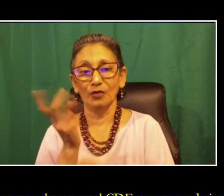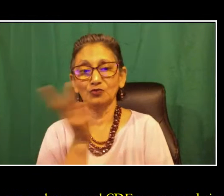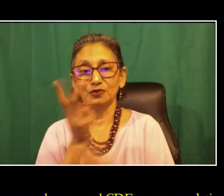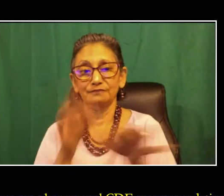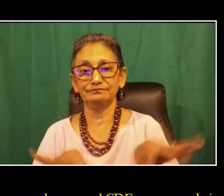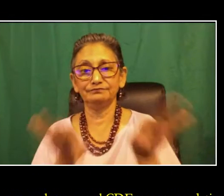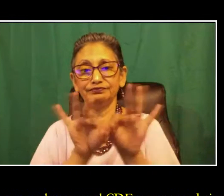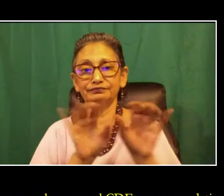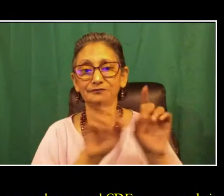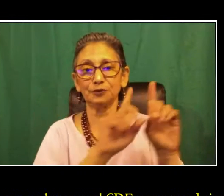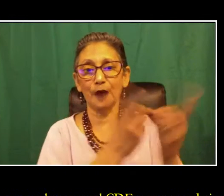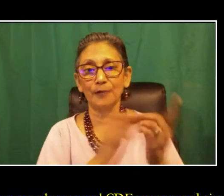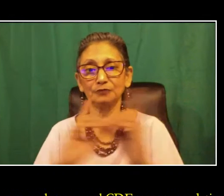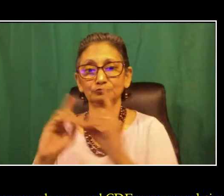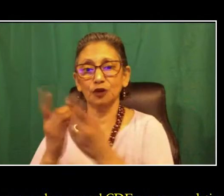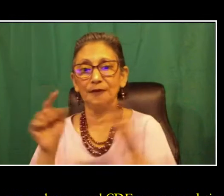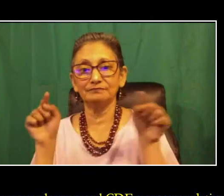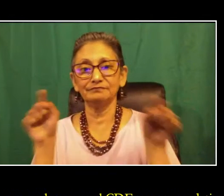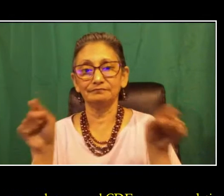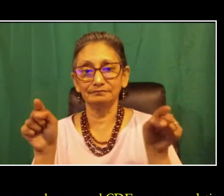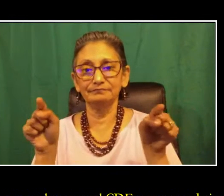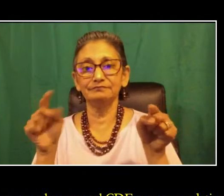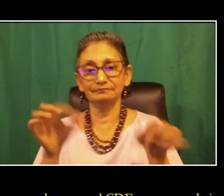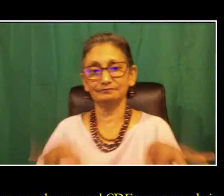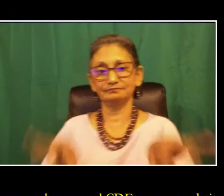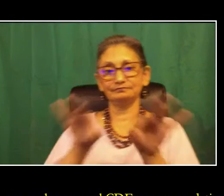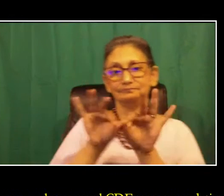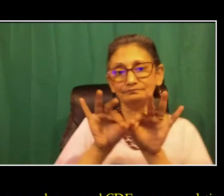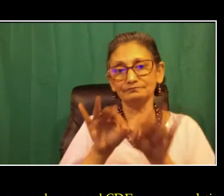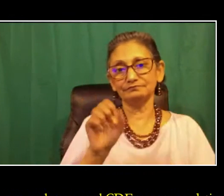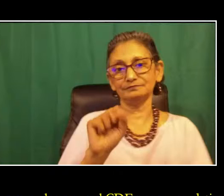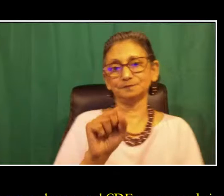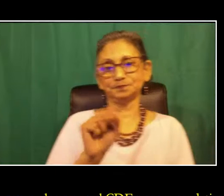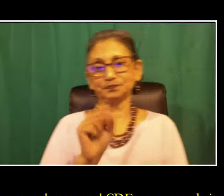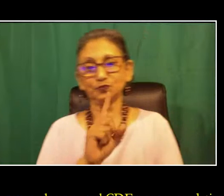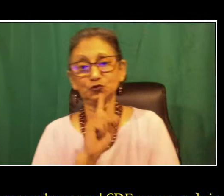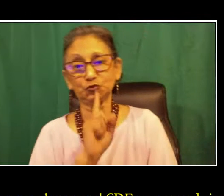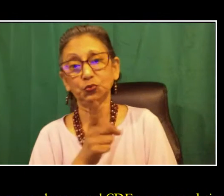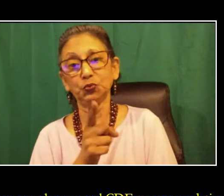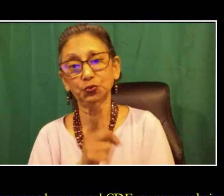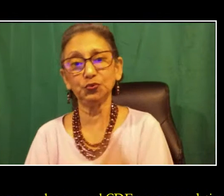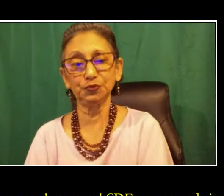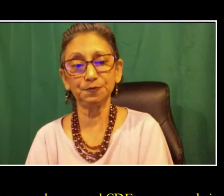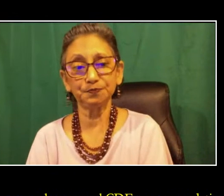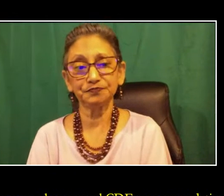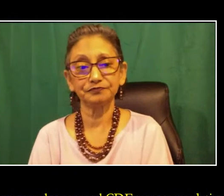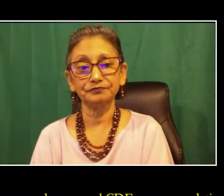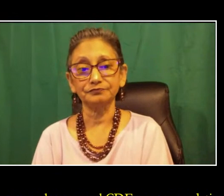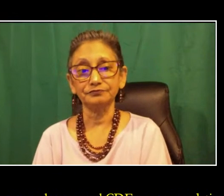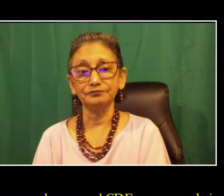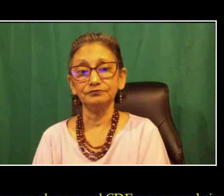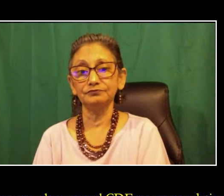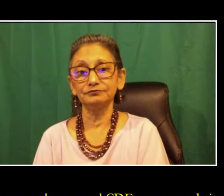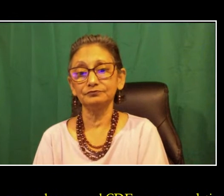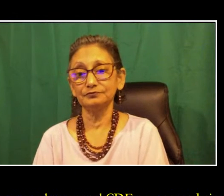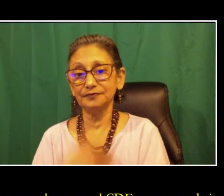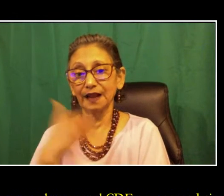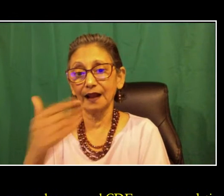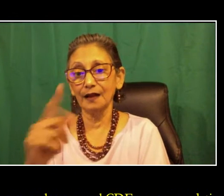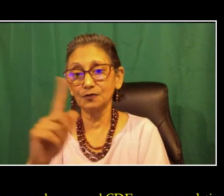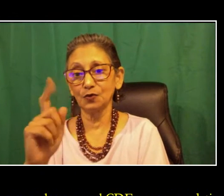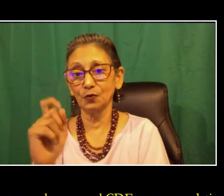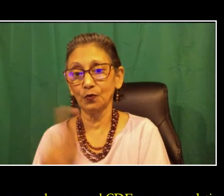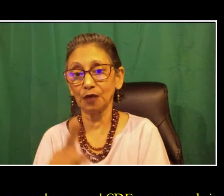Department of Healthcare Services. Right, we need to work with both departments in conjunction. That's very important,